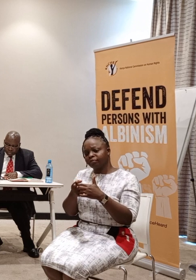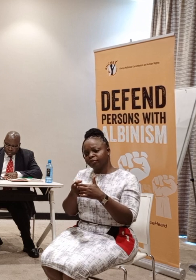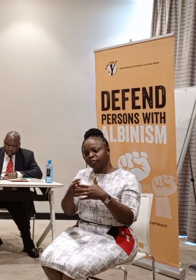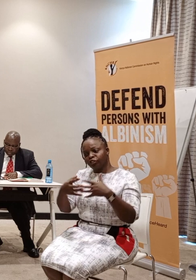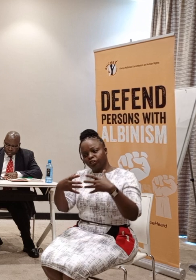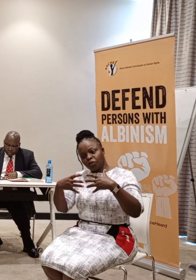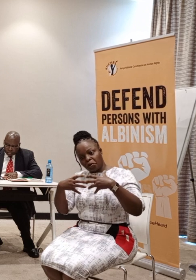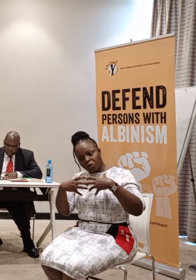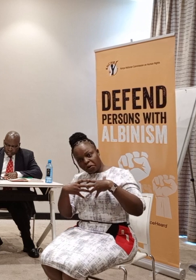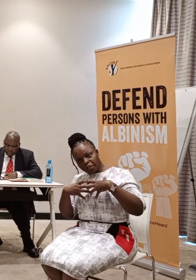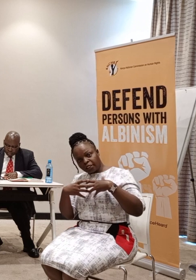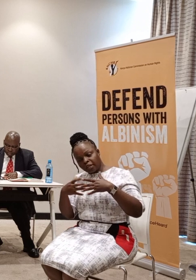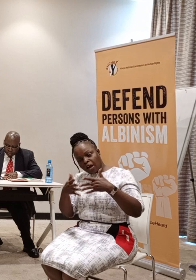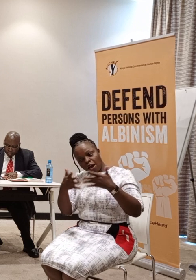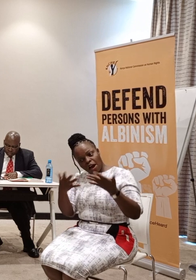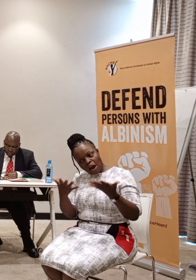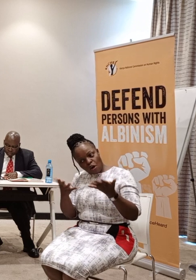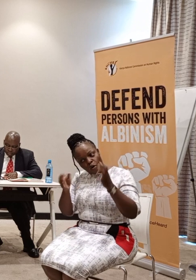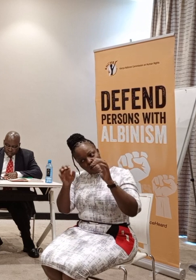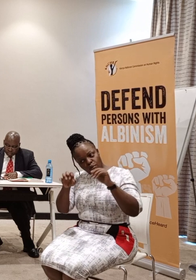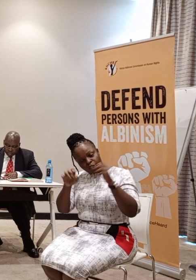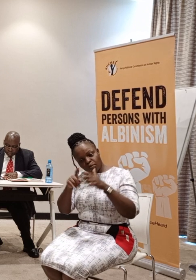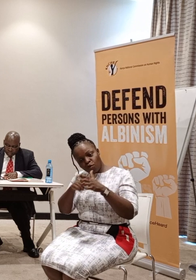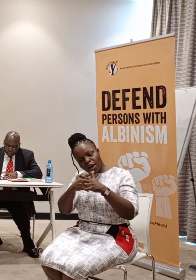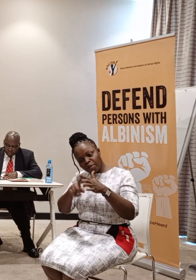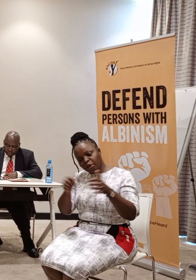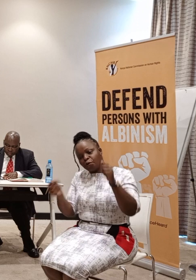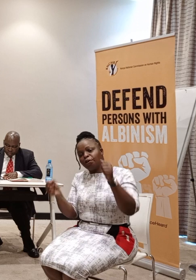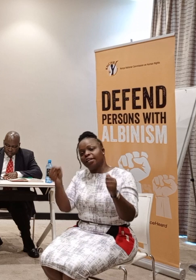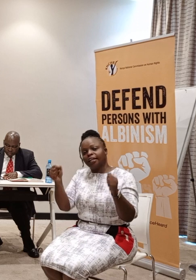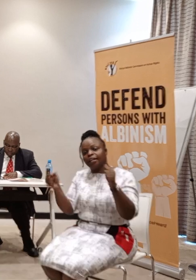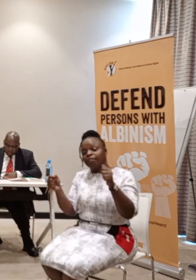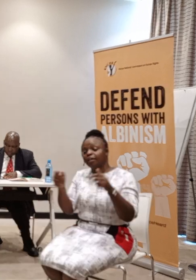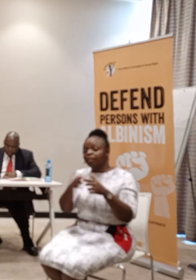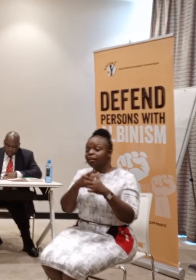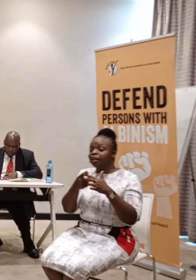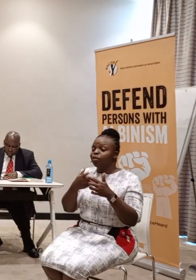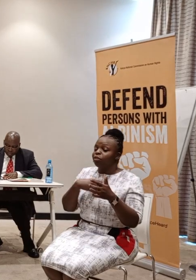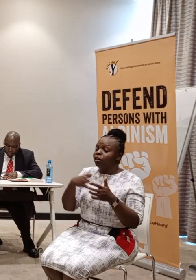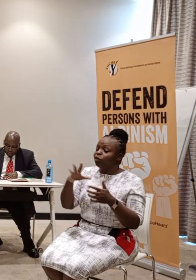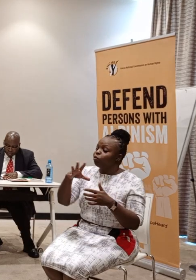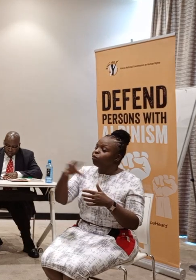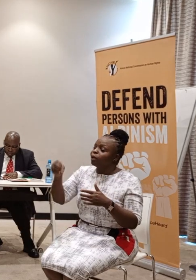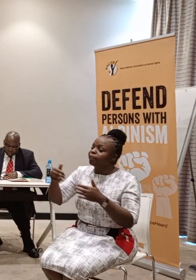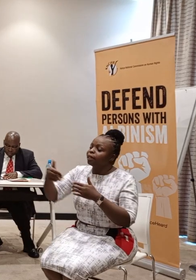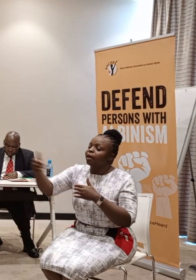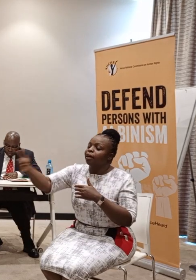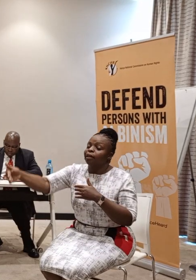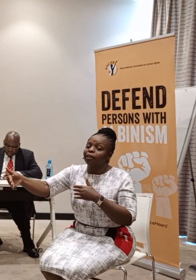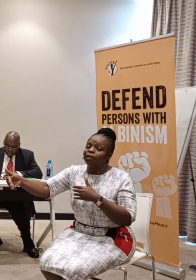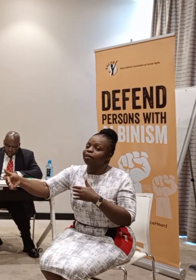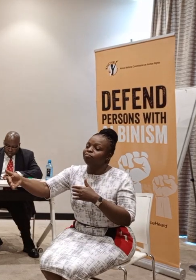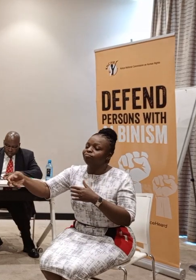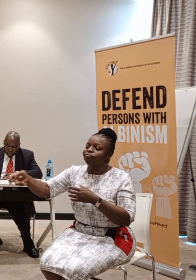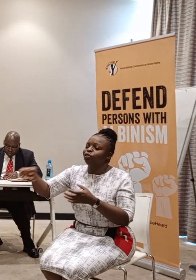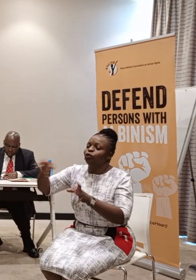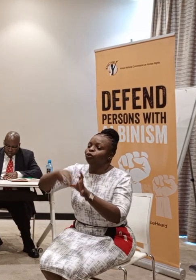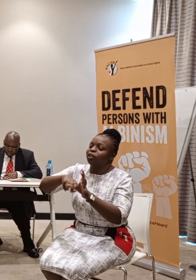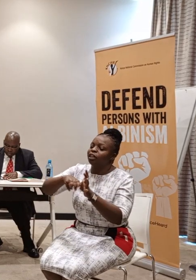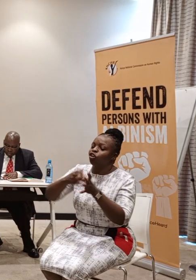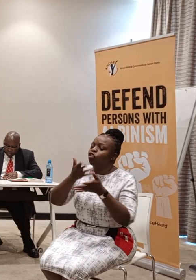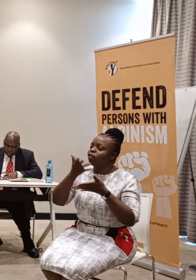as persons with disabilities? And so I went ahead, I did engage in the conversation, but I thought a lot